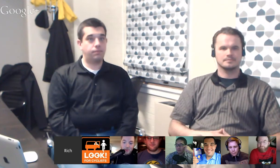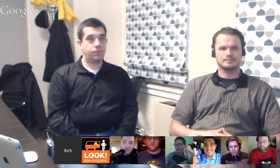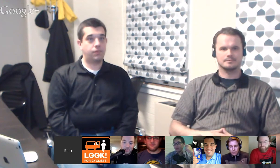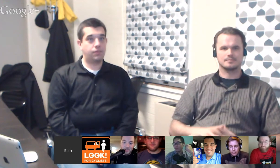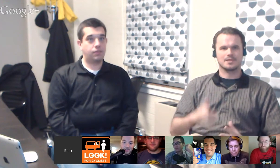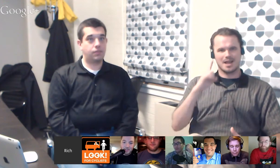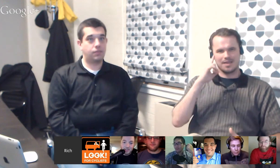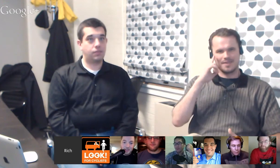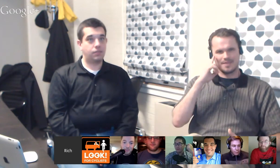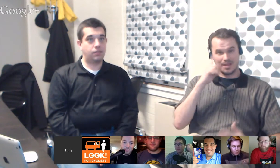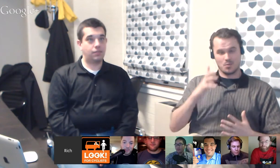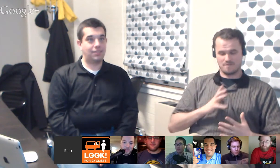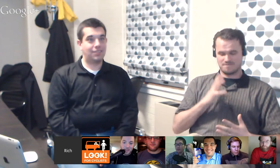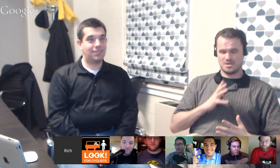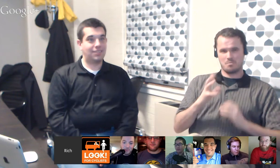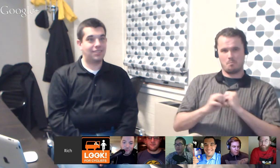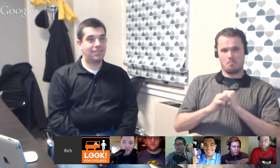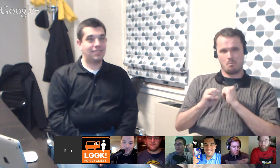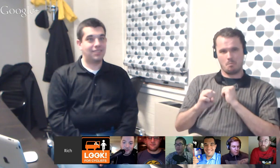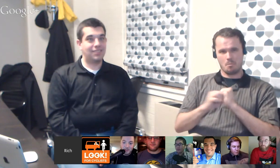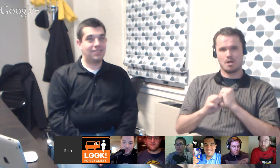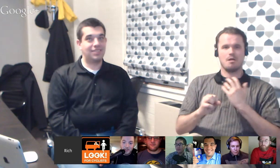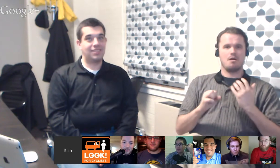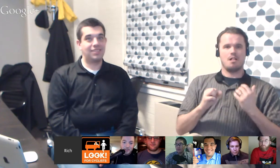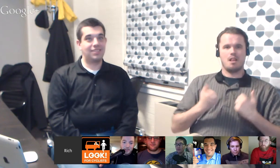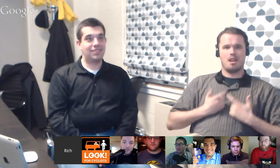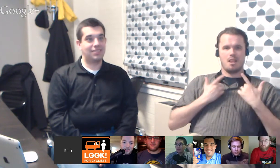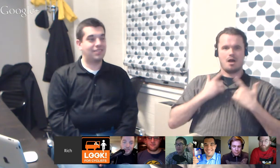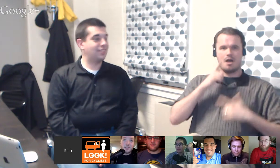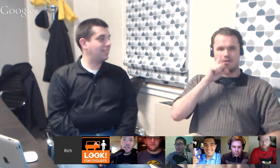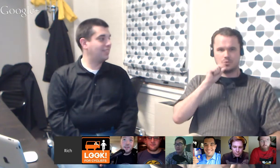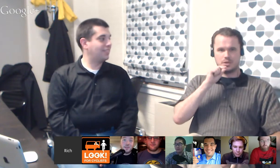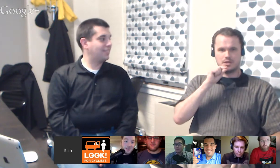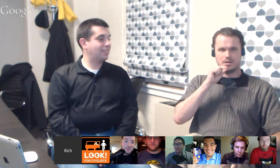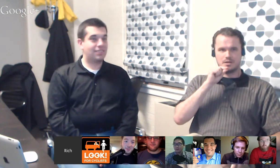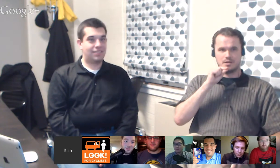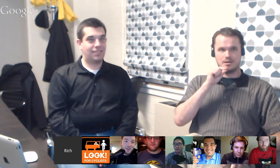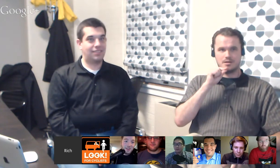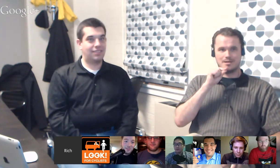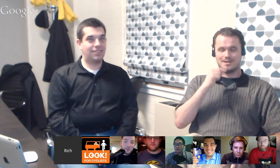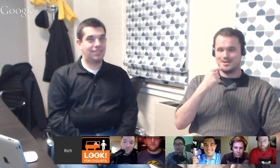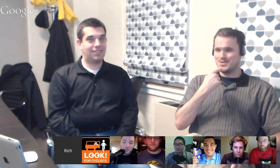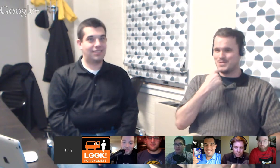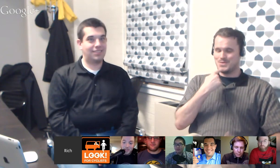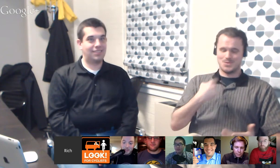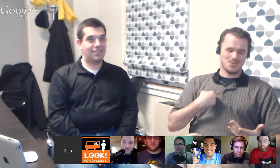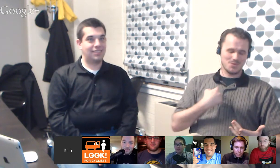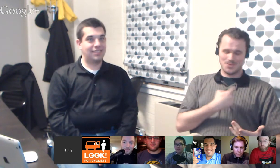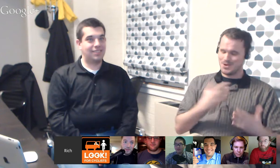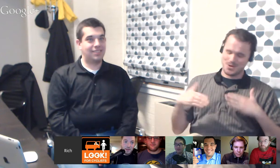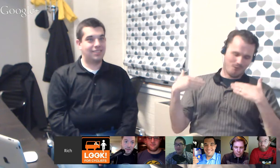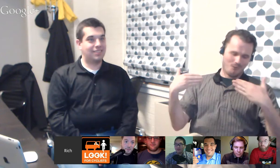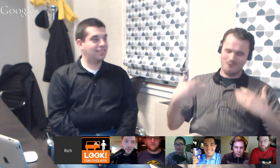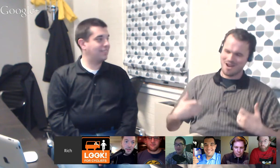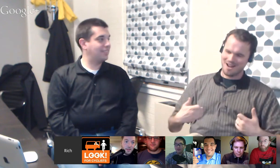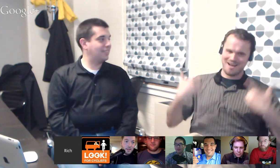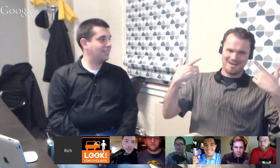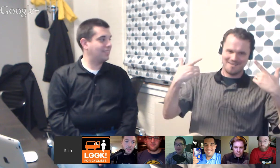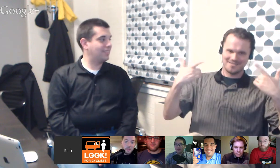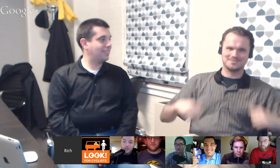think we're officially broadcasting. Now I'm pushing the live tweet out to say that we're going live. All right.